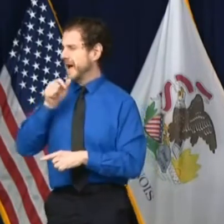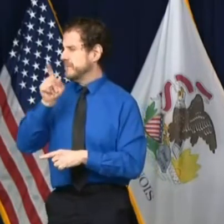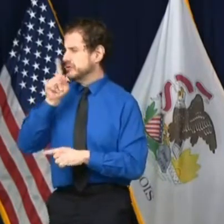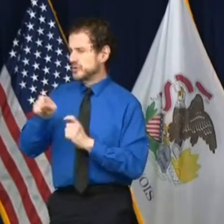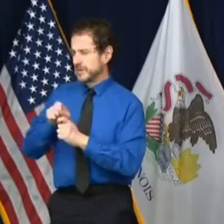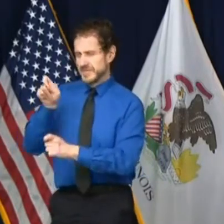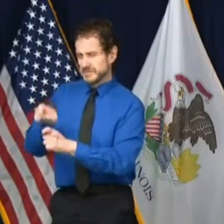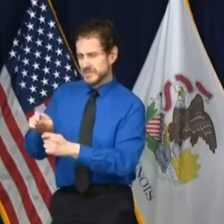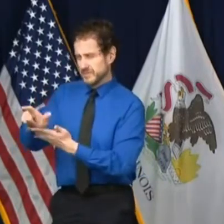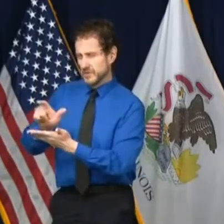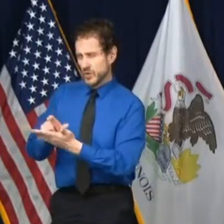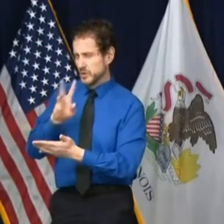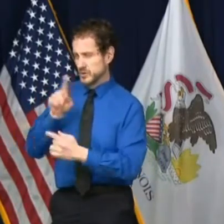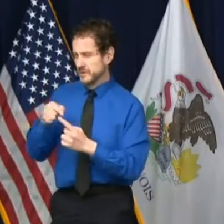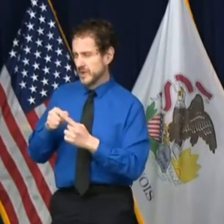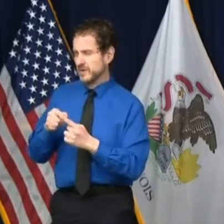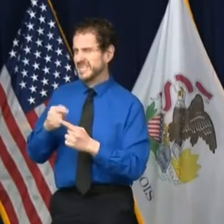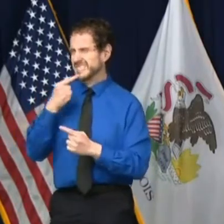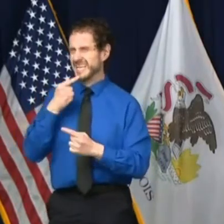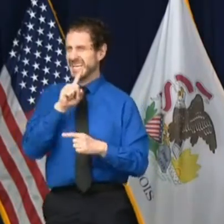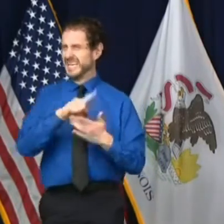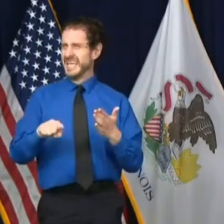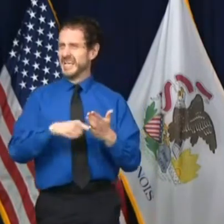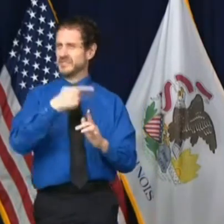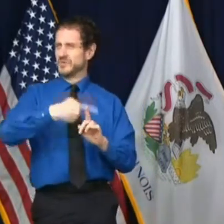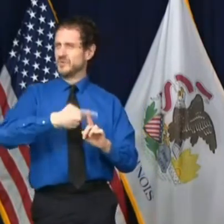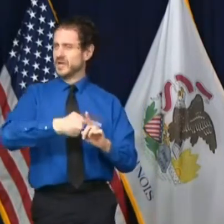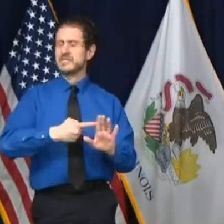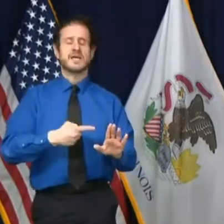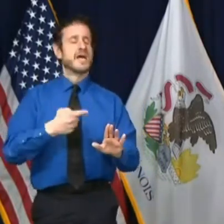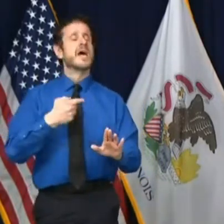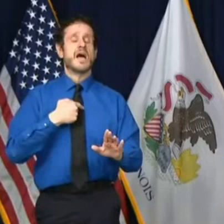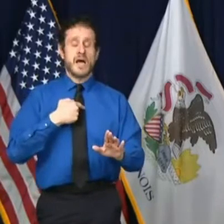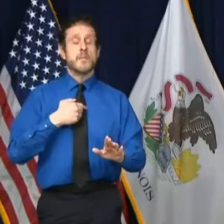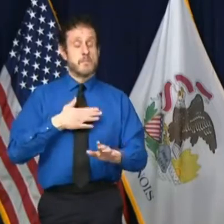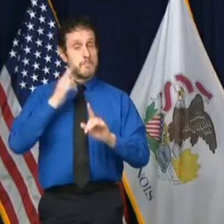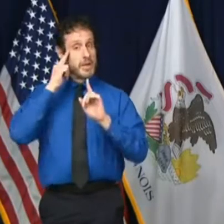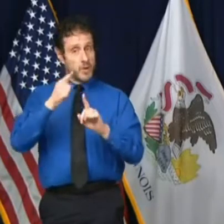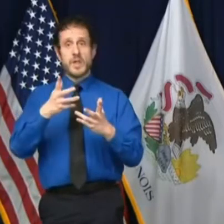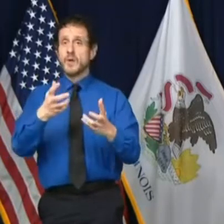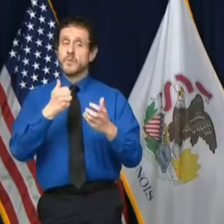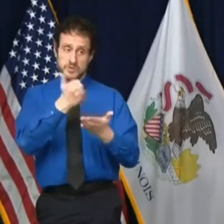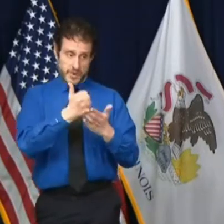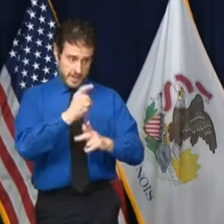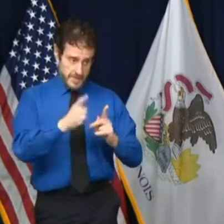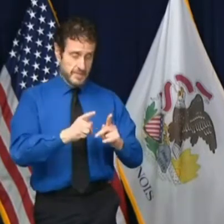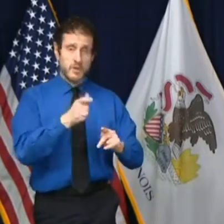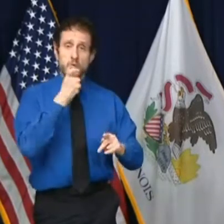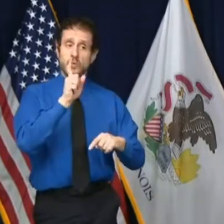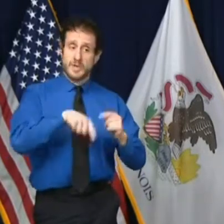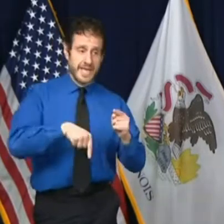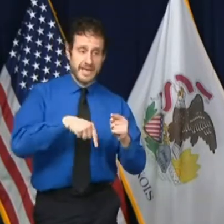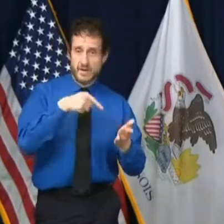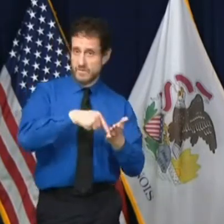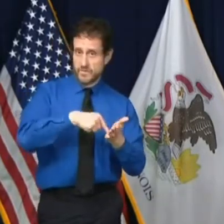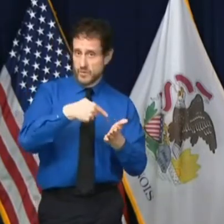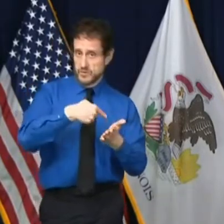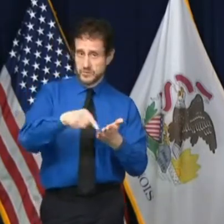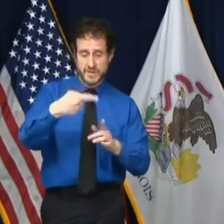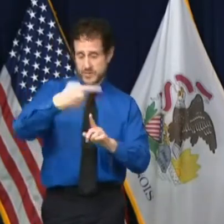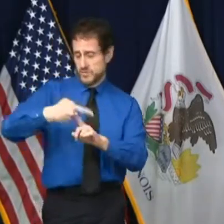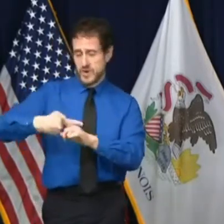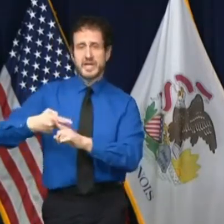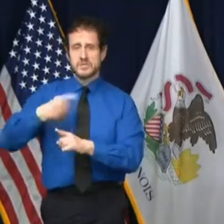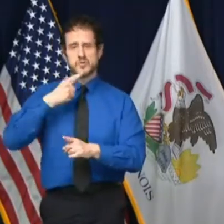but I am very much in favor of alleviating the burden on renters across the state. It is true